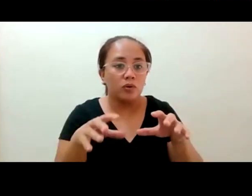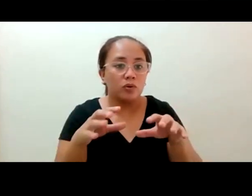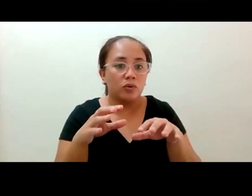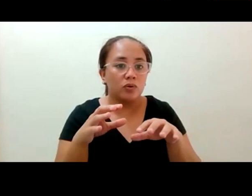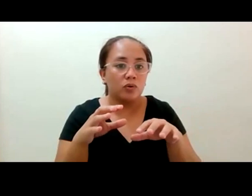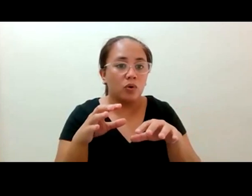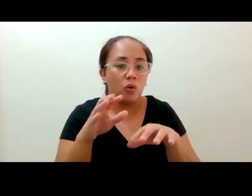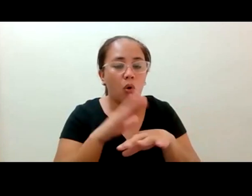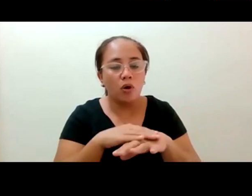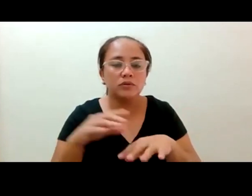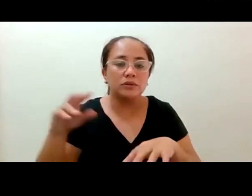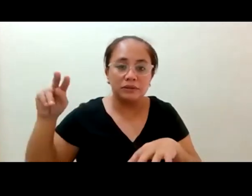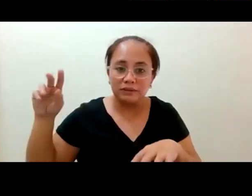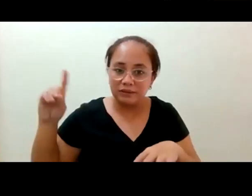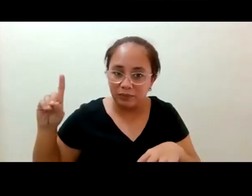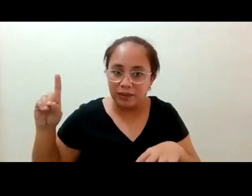dominant and non-dominant hand.